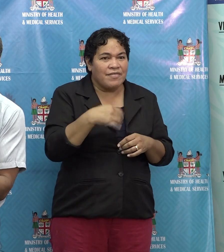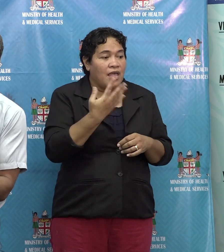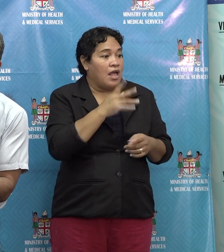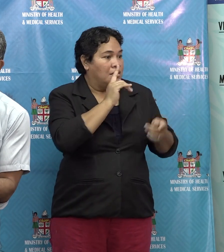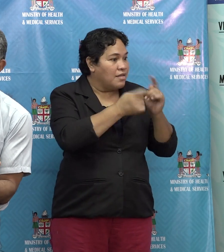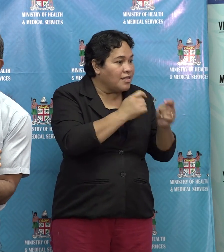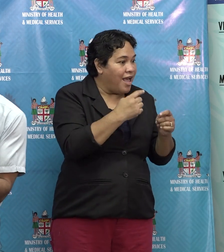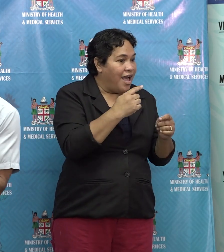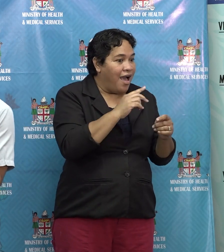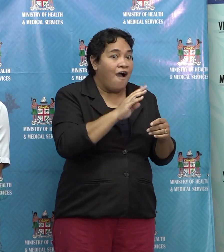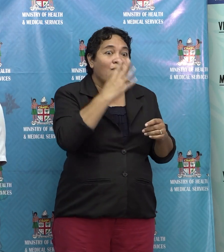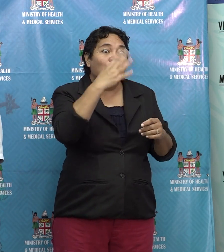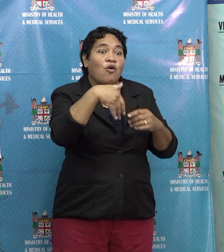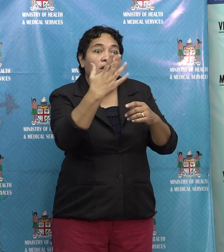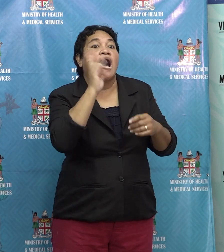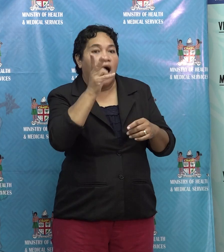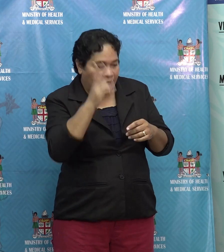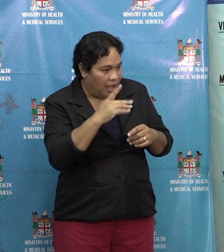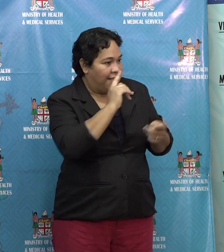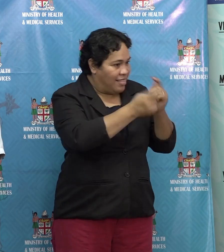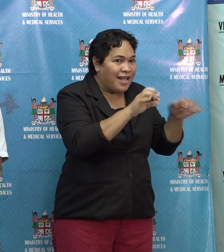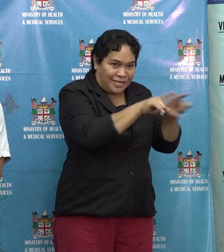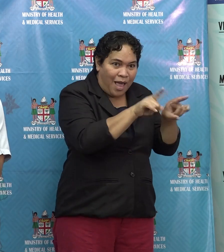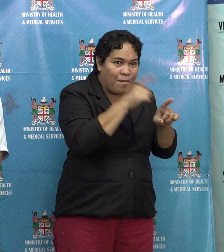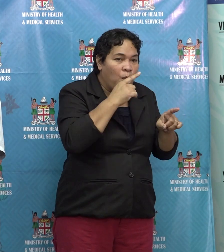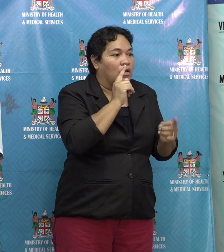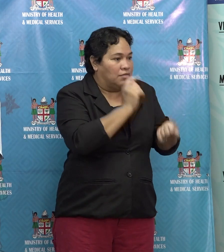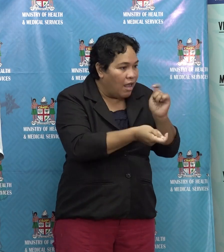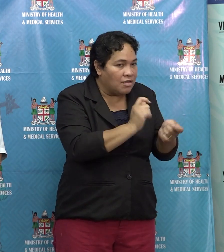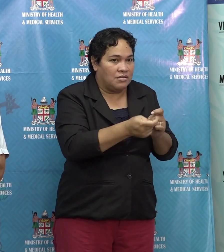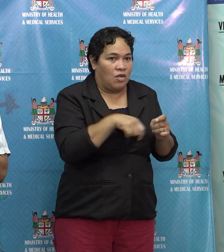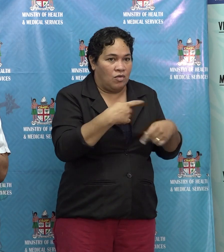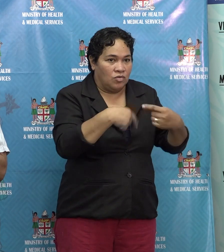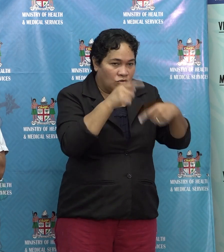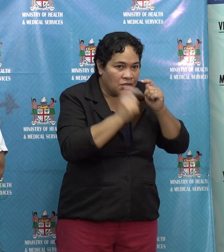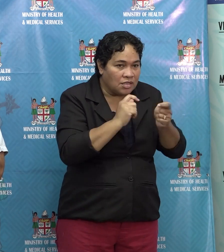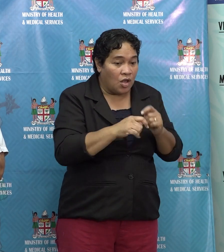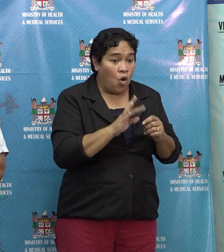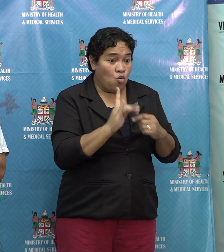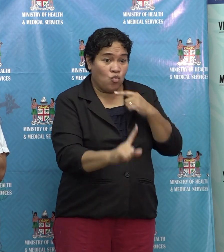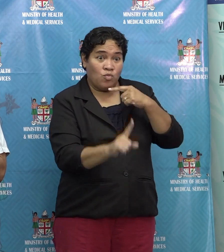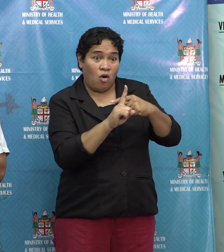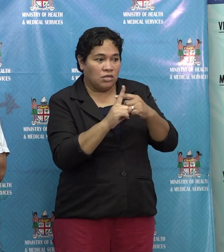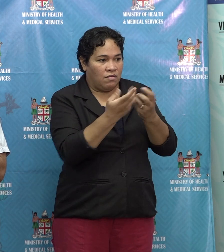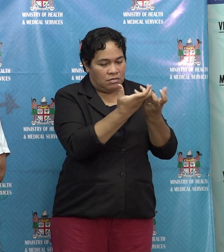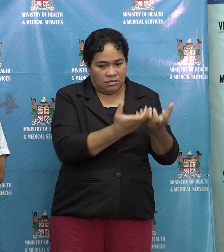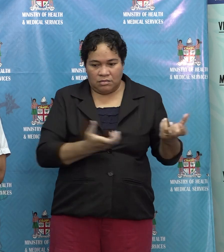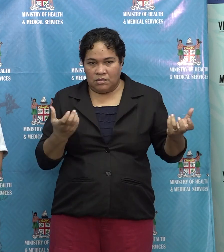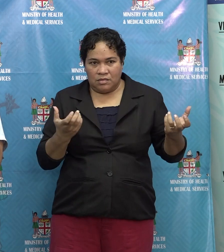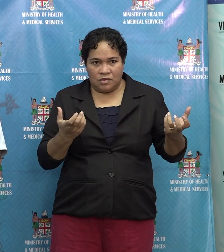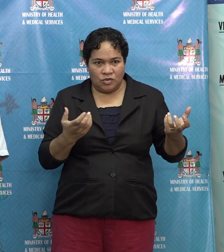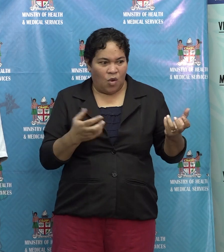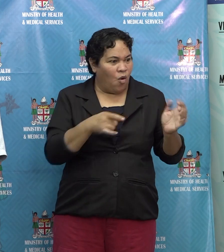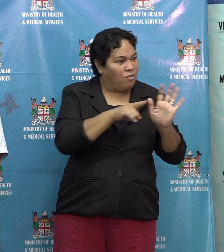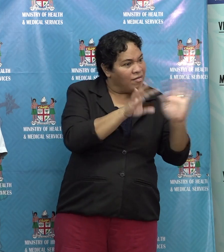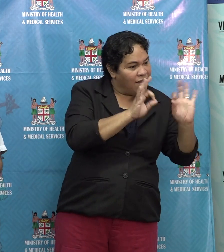Lautoka Hospital. Then they come back again. They test again. And they test. And they actively separate all the positives from the negatives. So